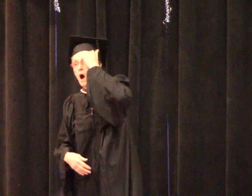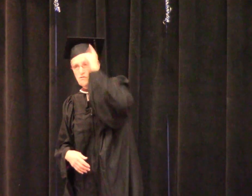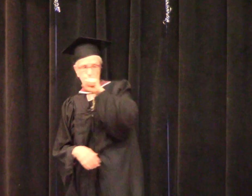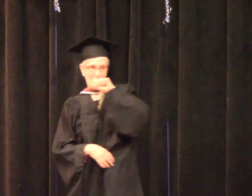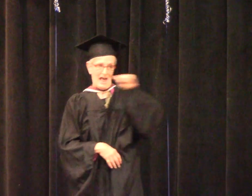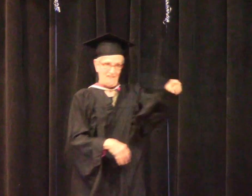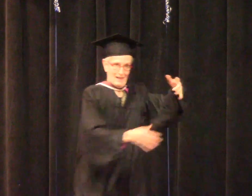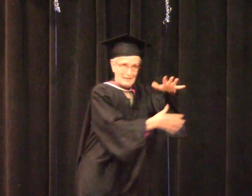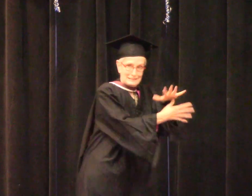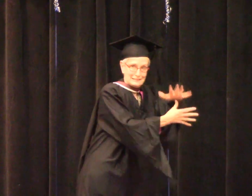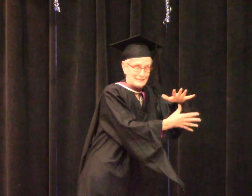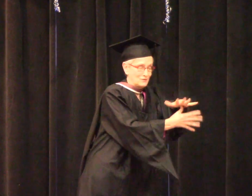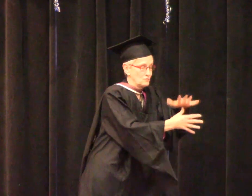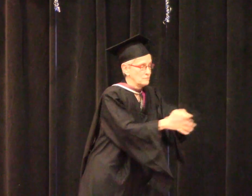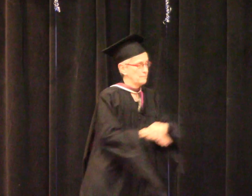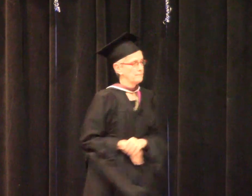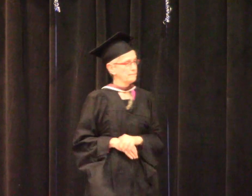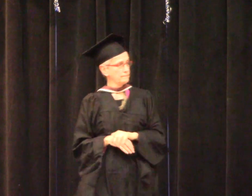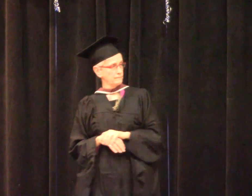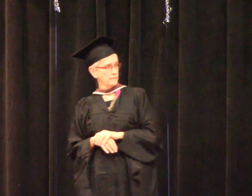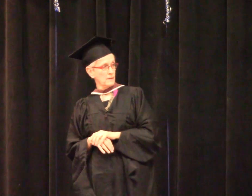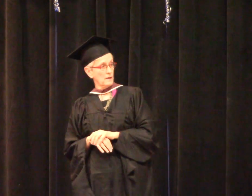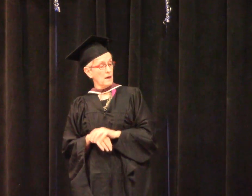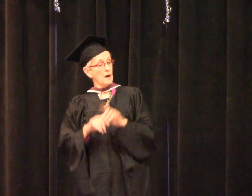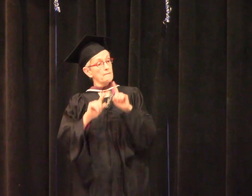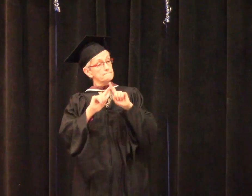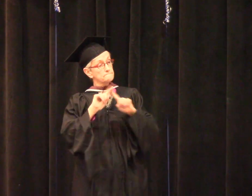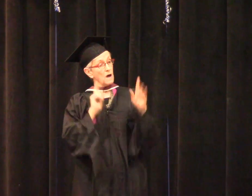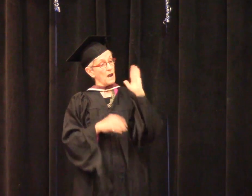anybody else in our audience, if you want to know, you can ask our seniors.